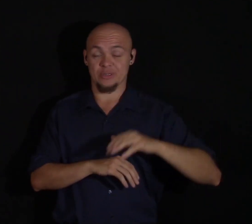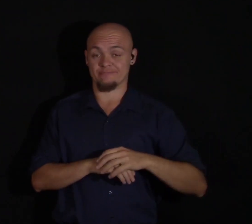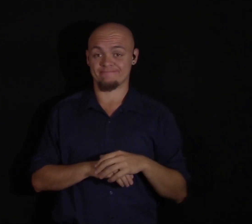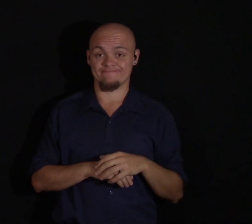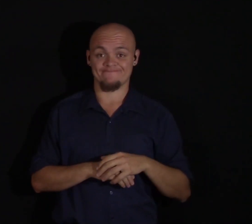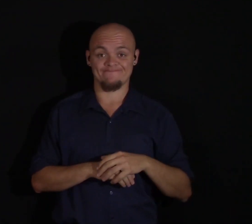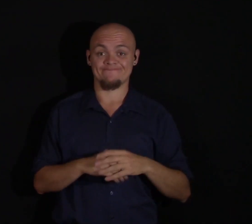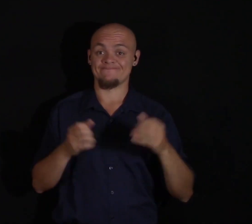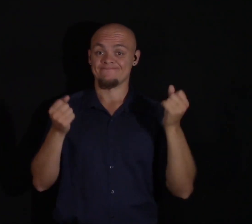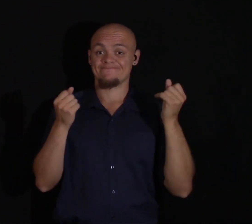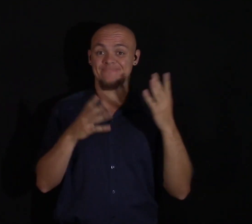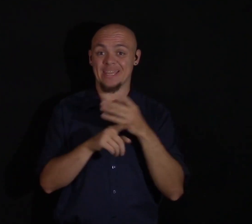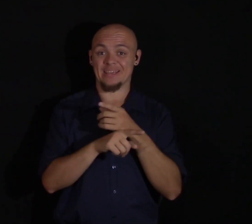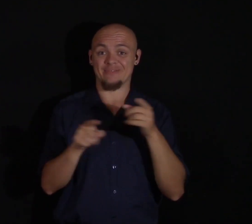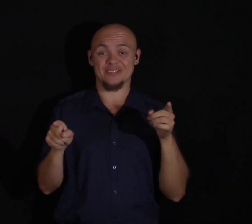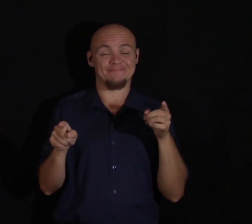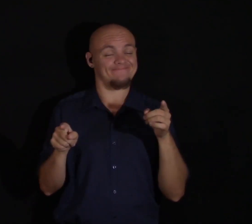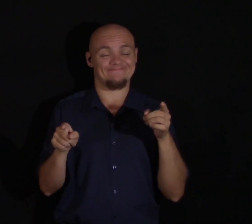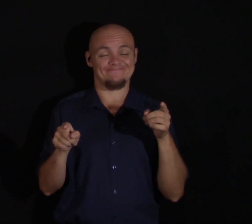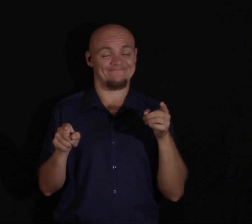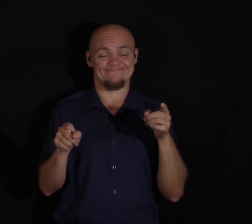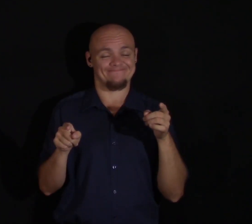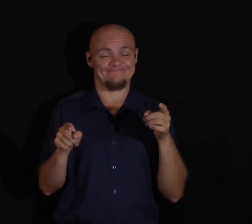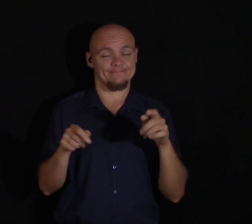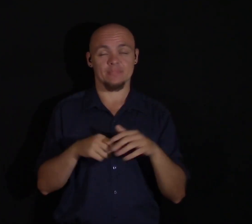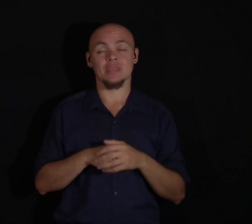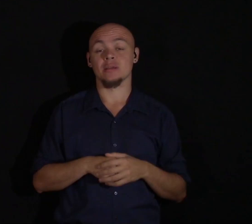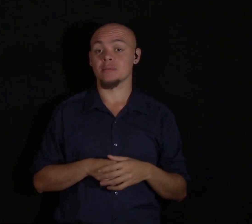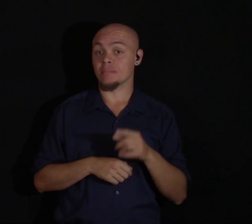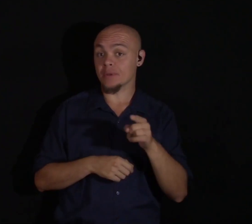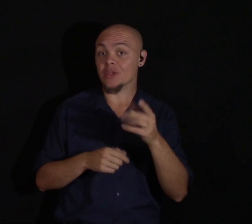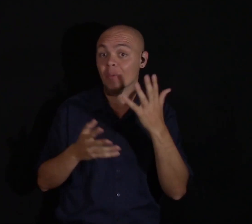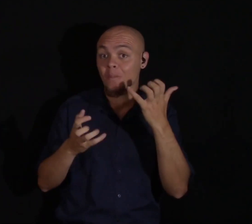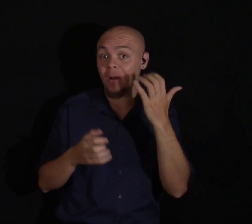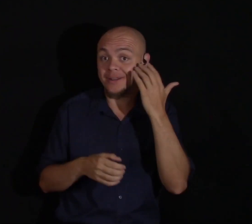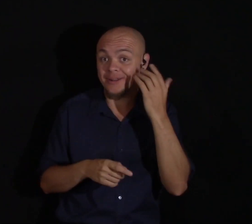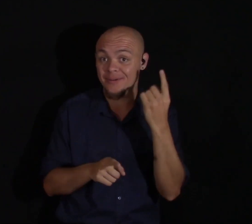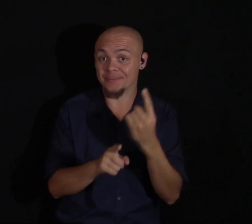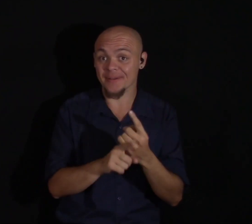Probably not many, but wouldn't you like to know?